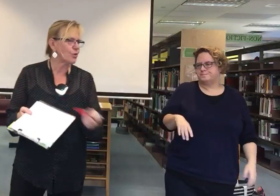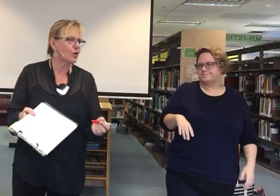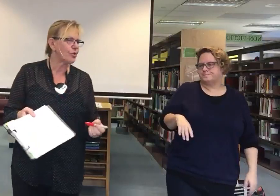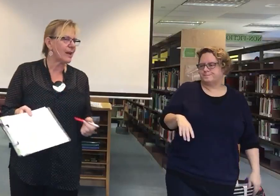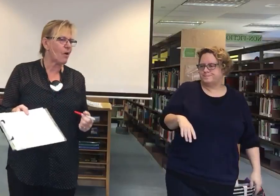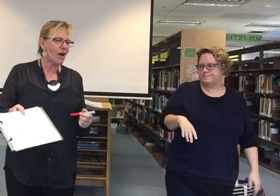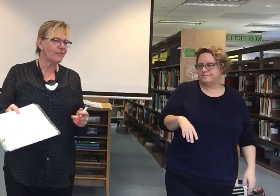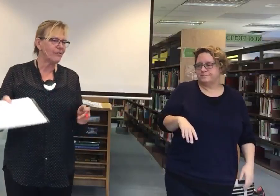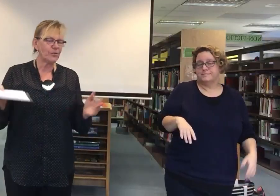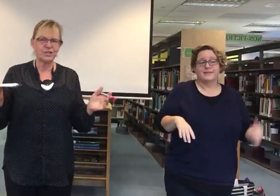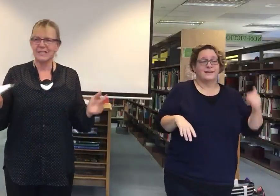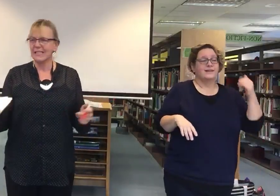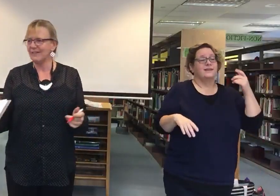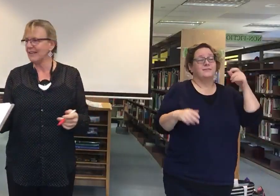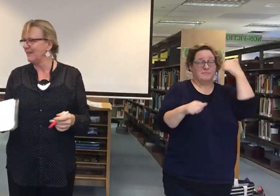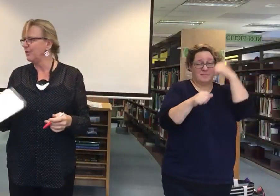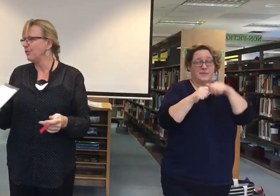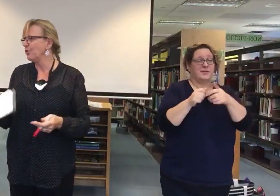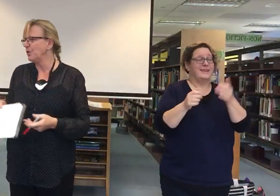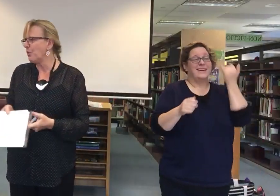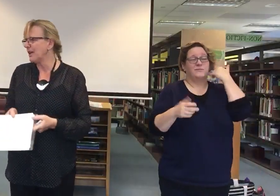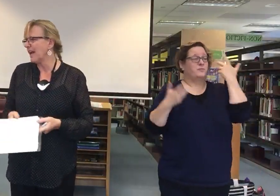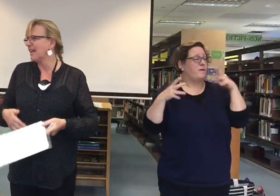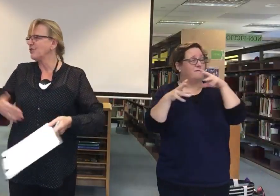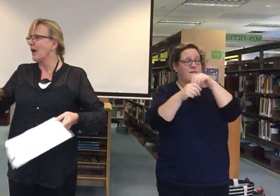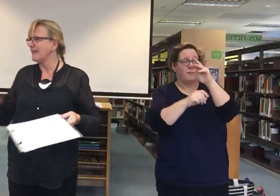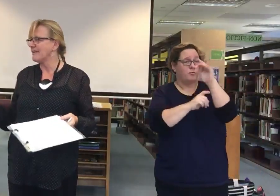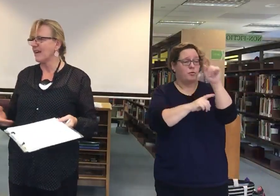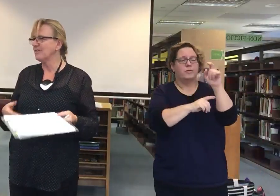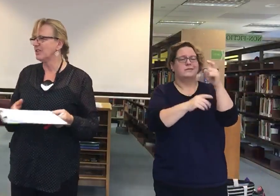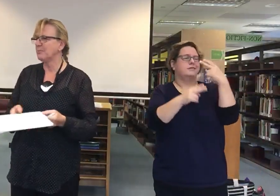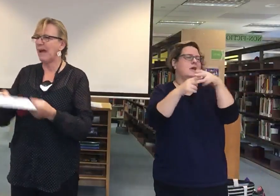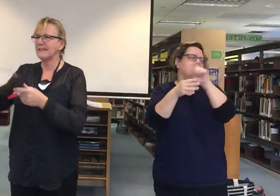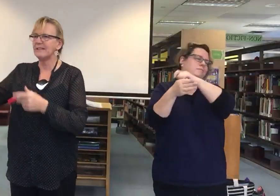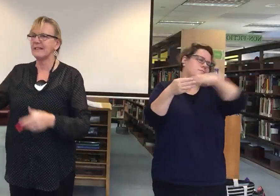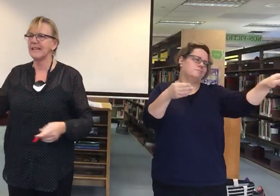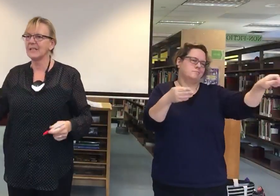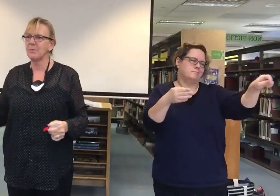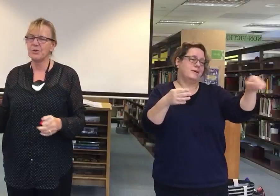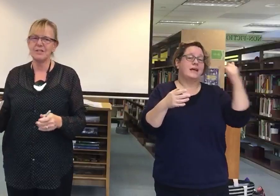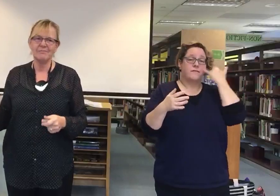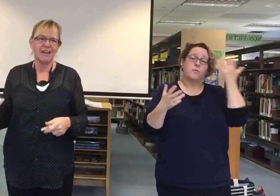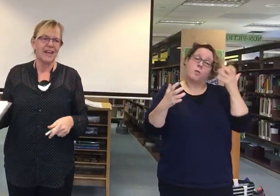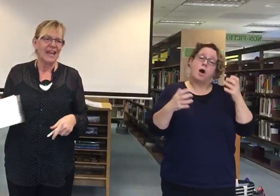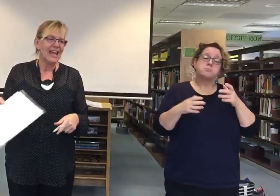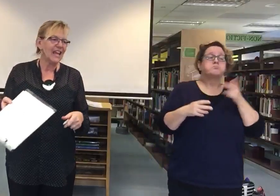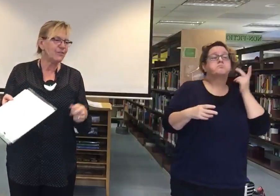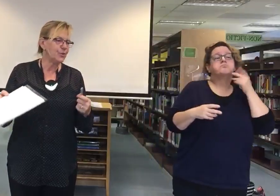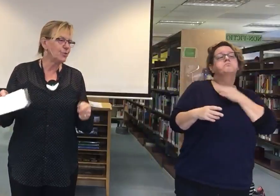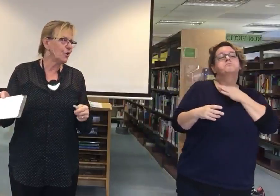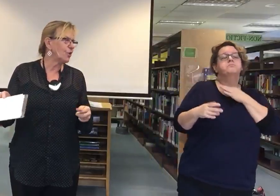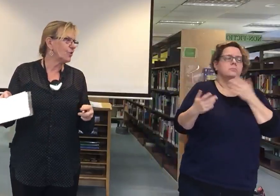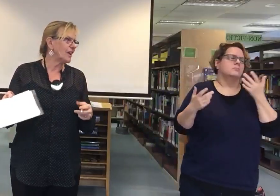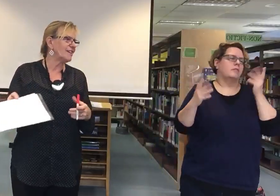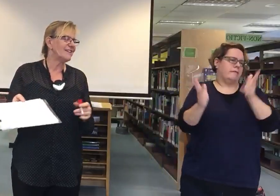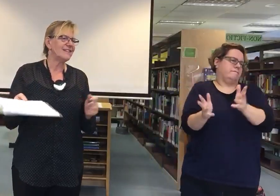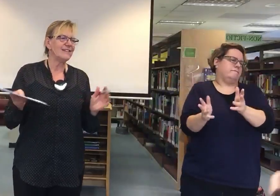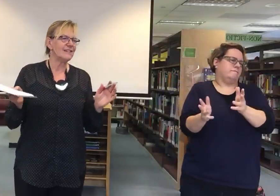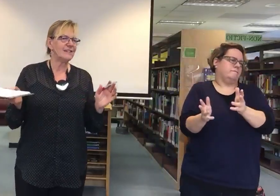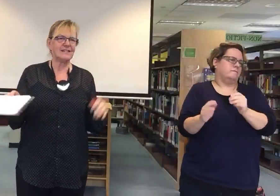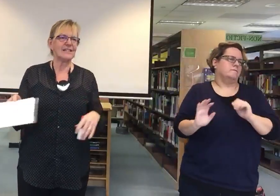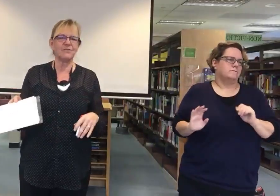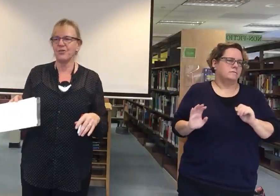want to stroke your name off or just leave it, if you know you want to kind of try this out, just pass it to the next person. If you know